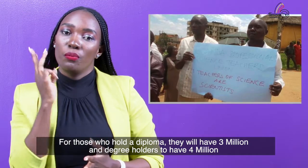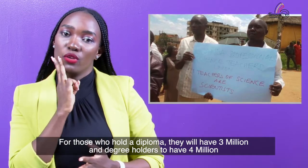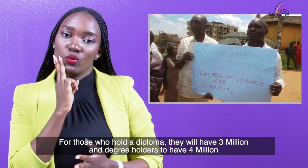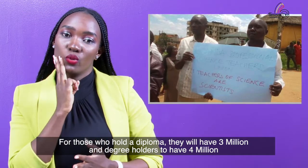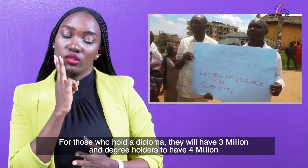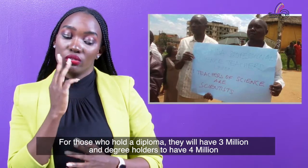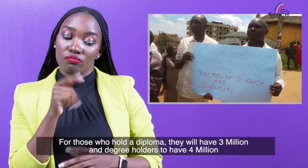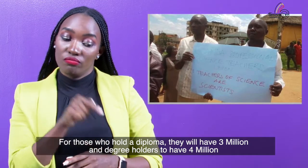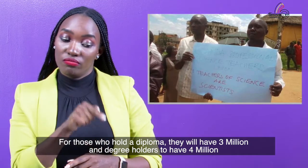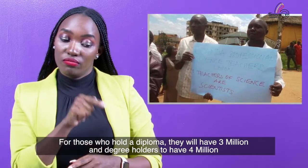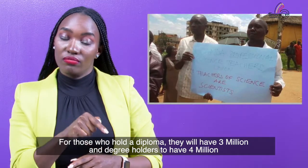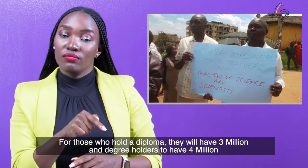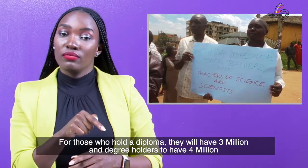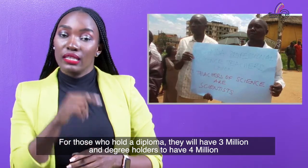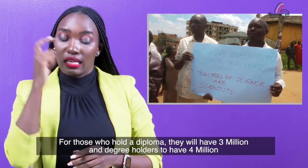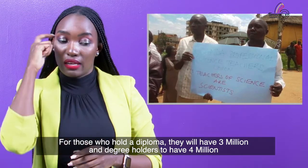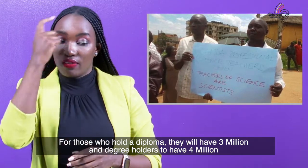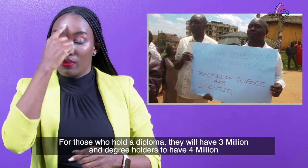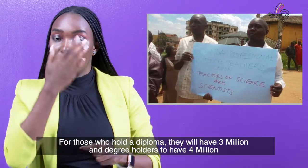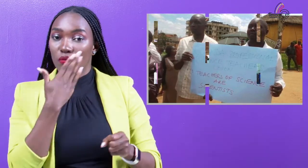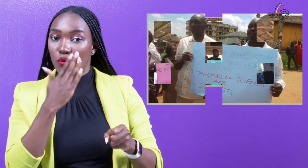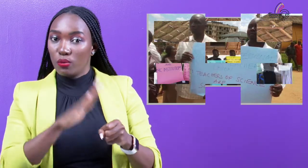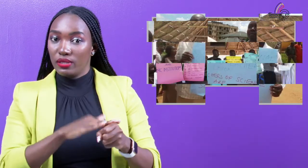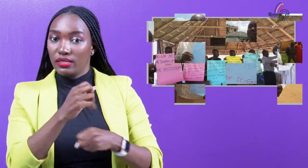have 4 million.